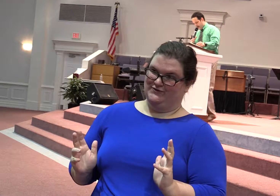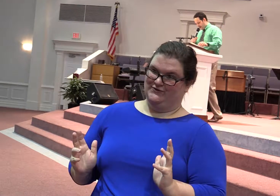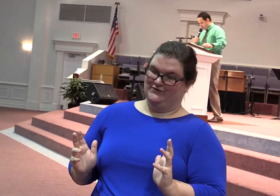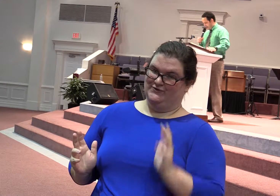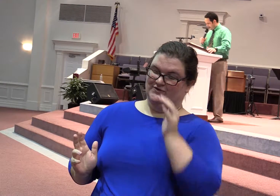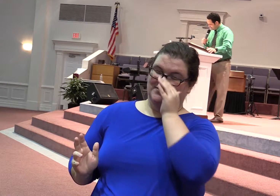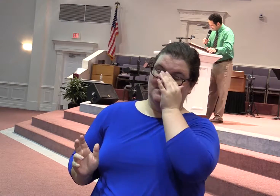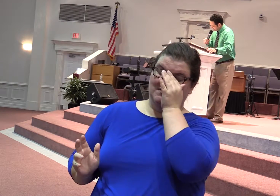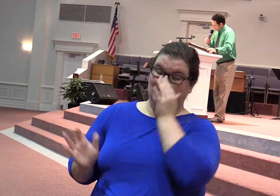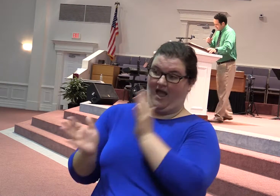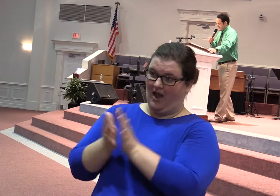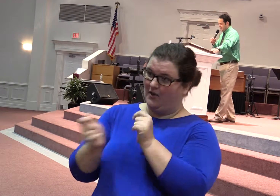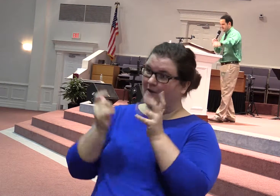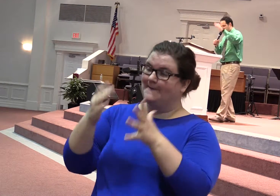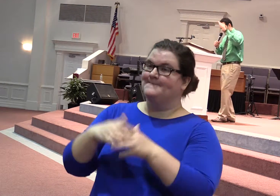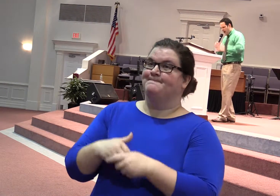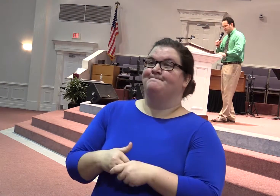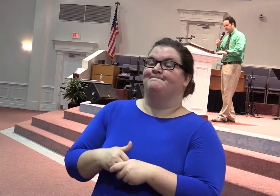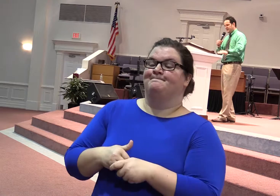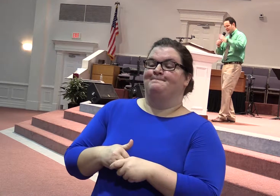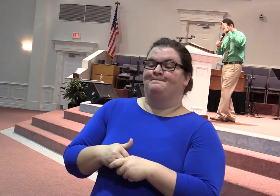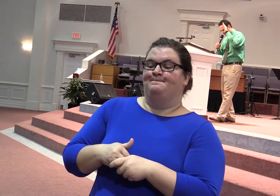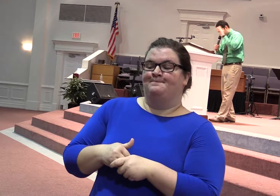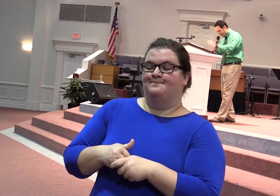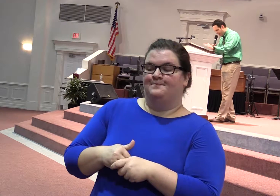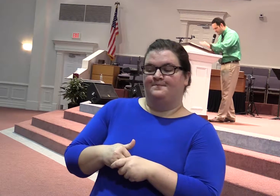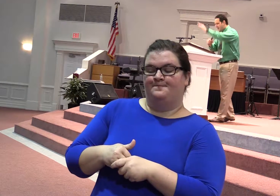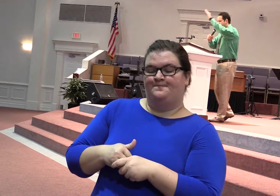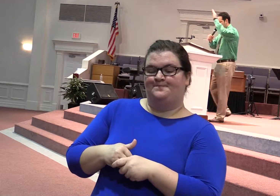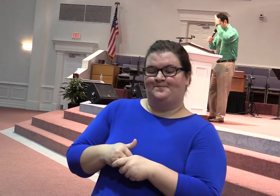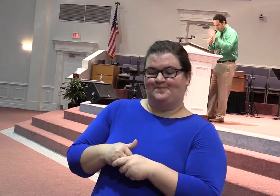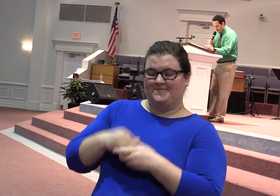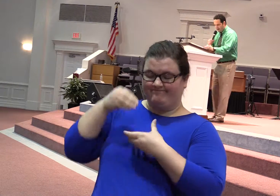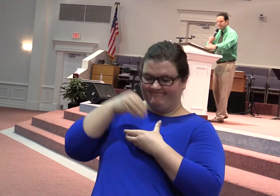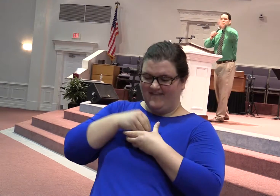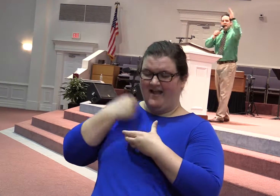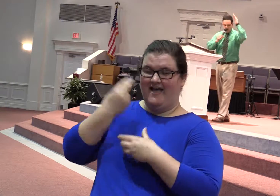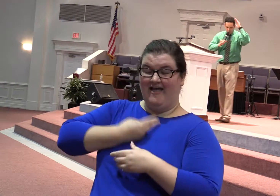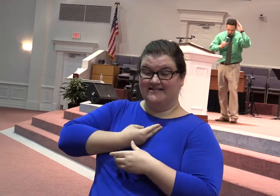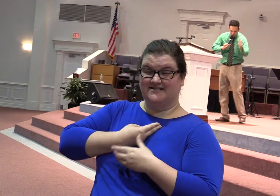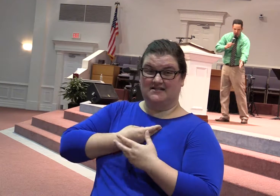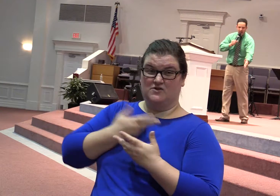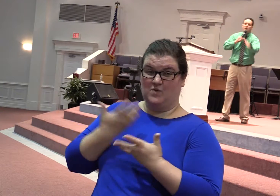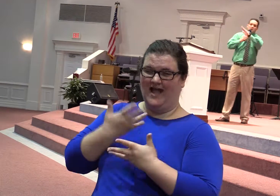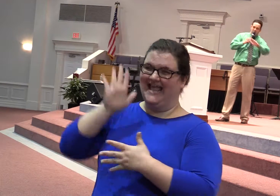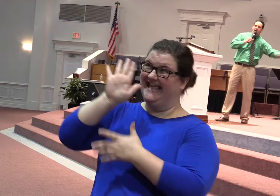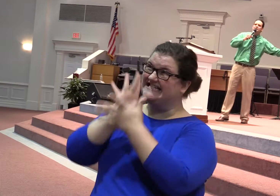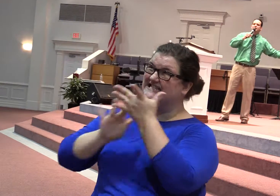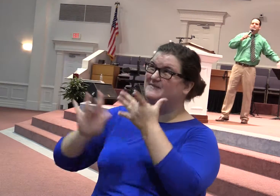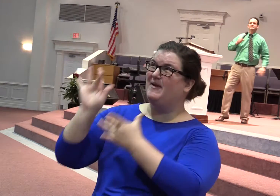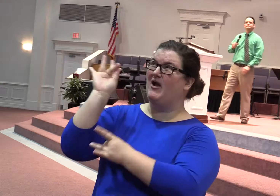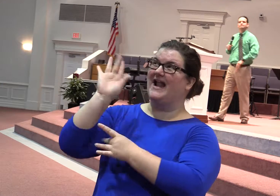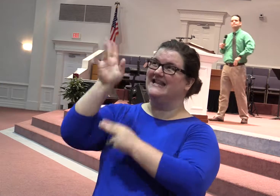Yep. Hallelujah. It is in us that God's name and spirit will dwell